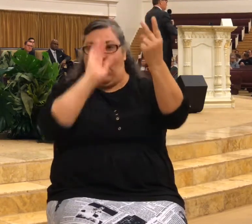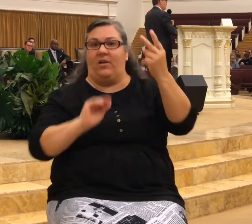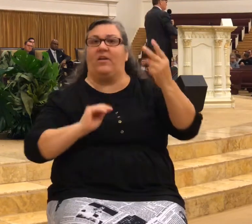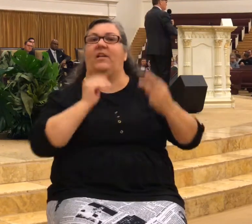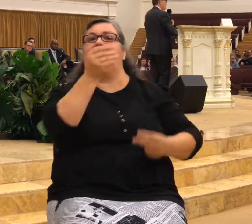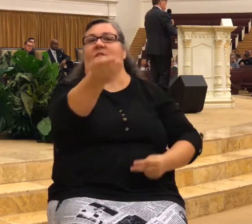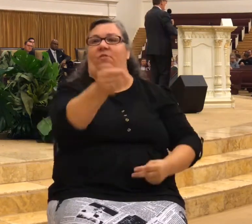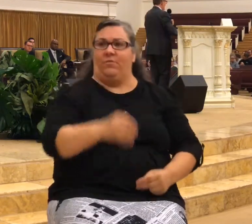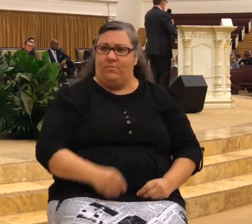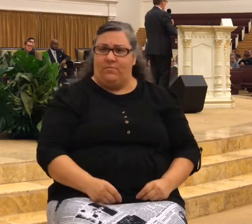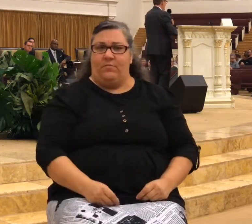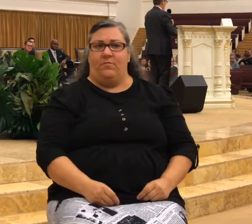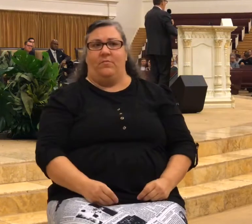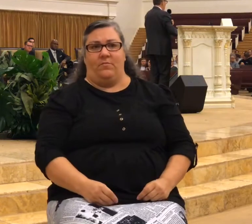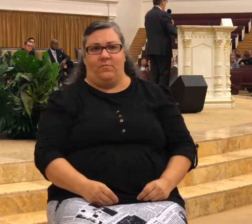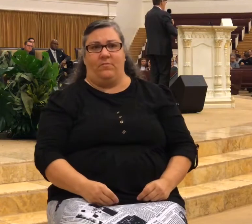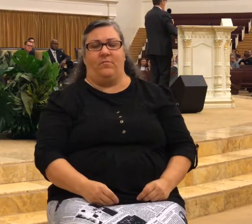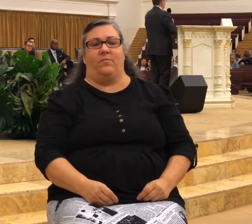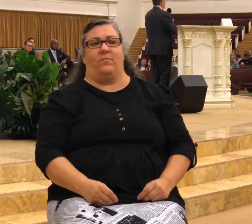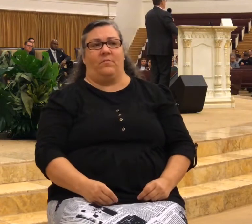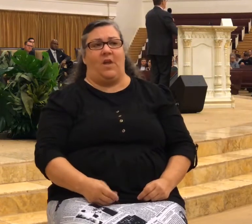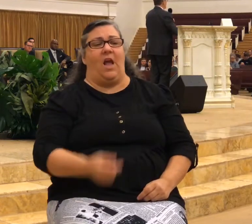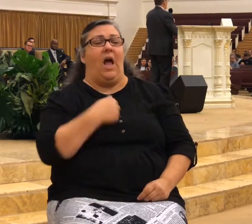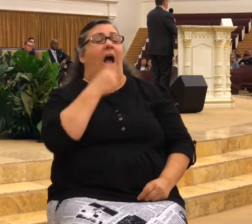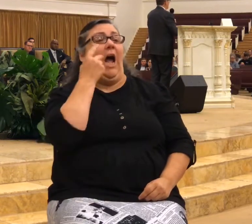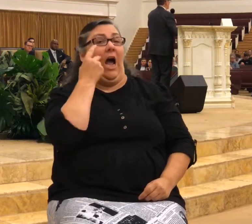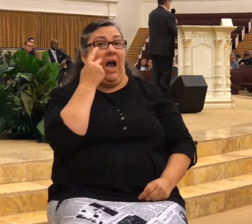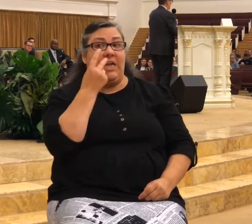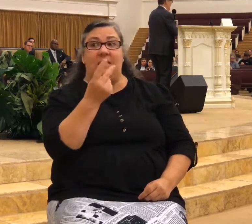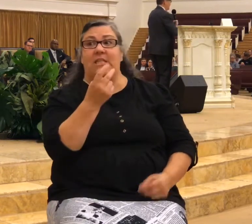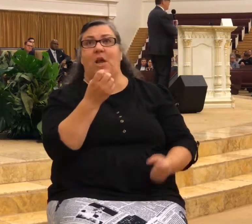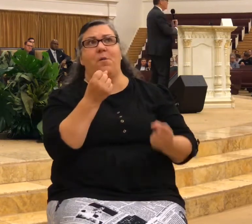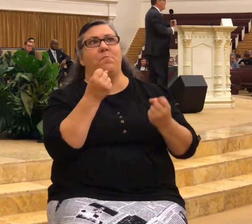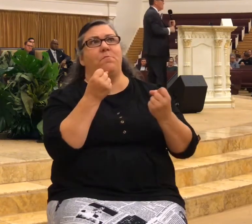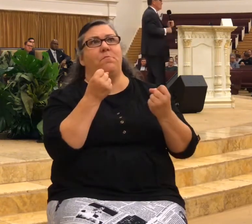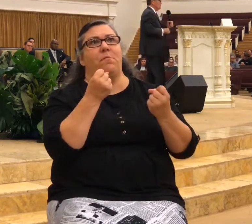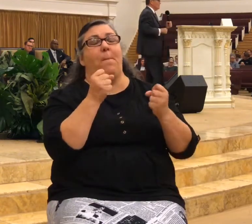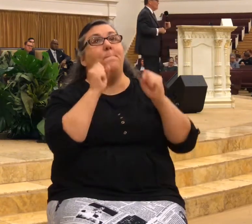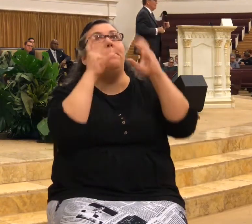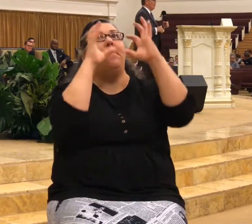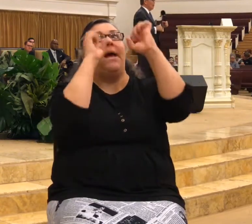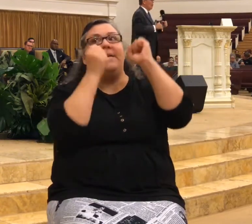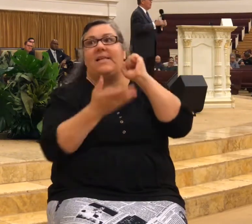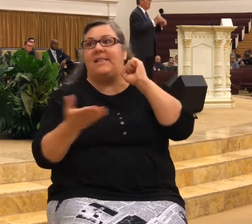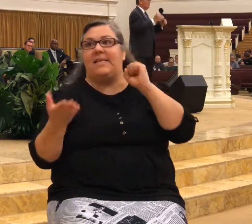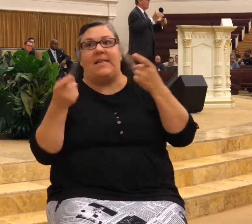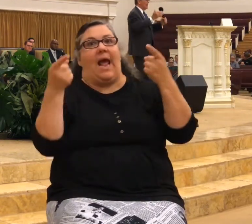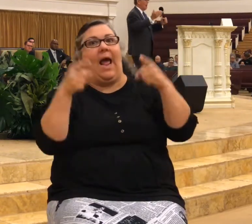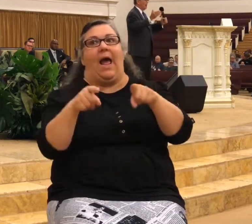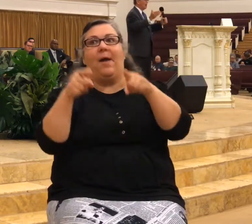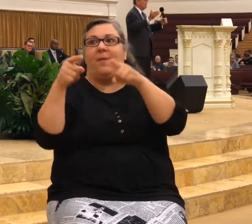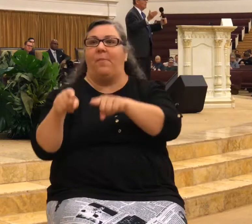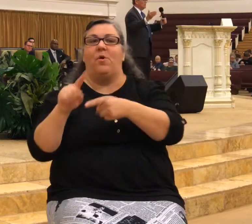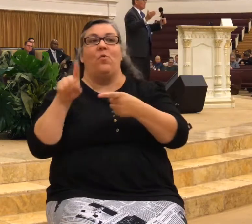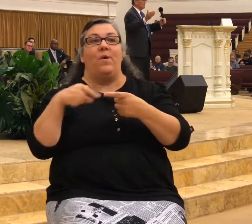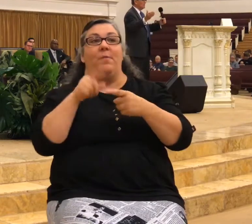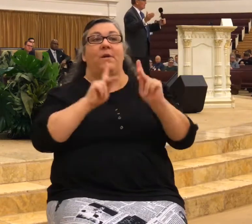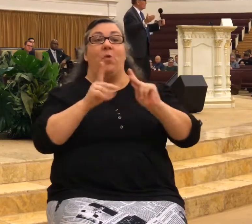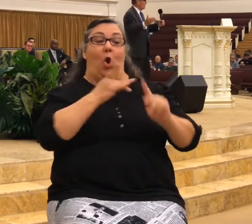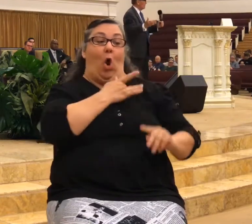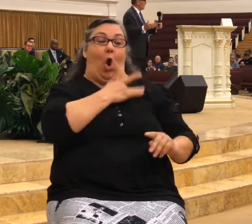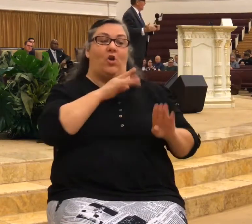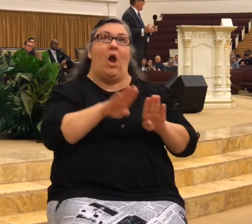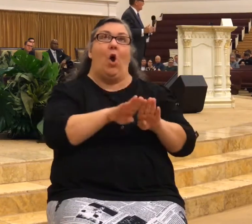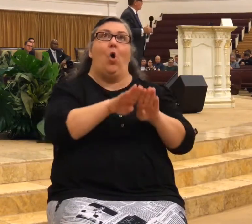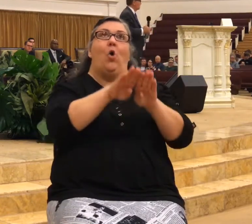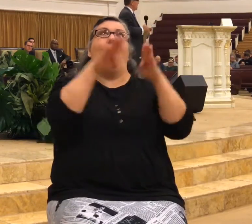life. Praise God. I've seen some amazing things happen when people open their heart to